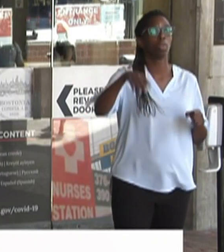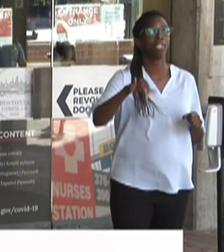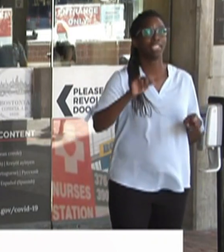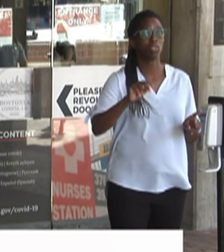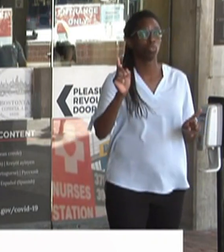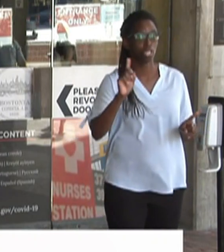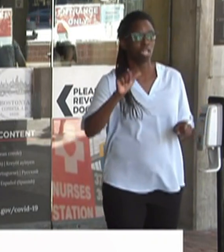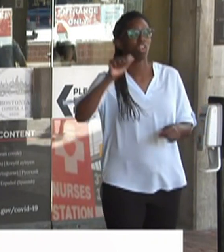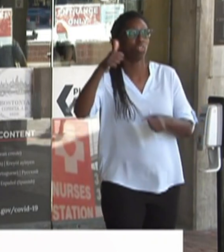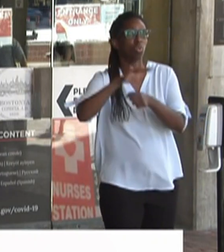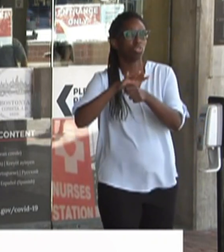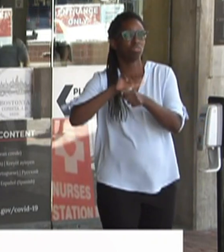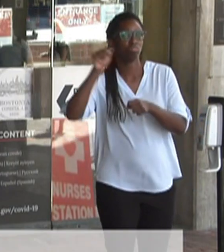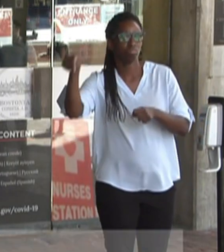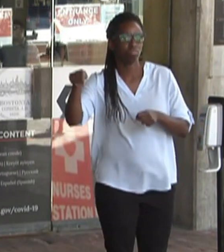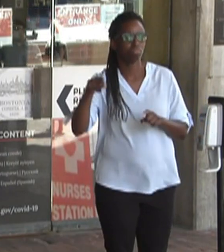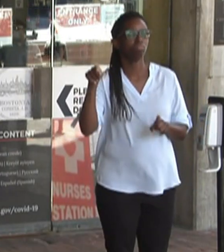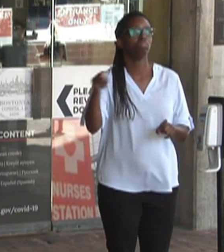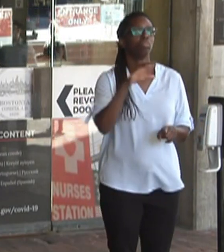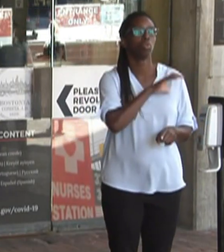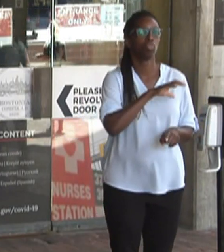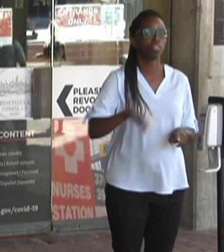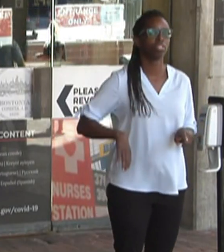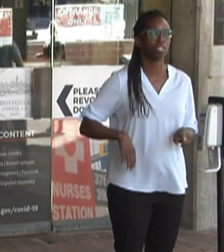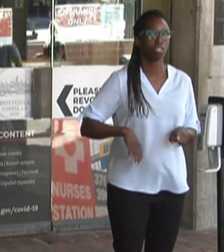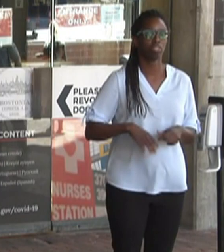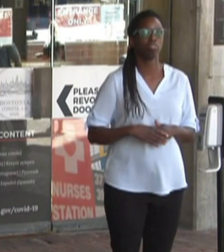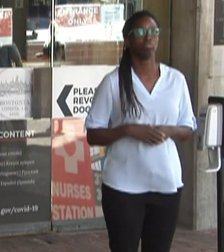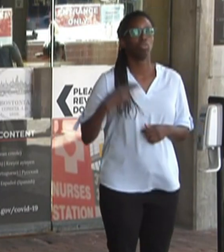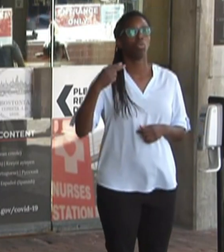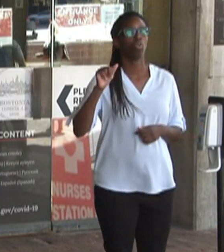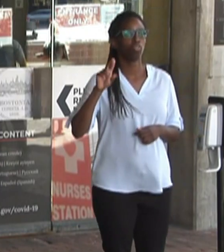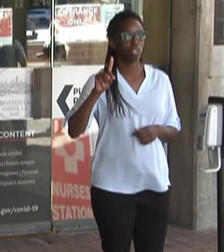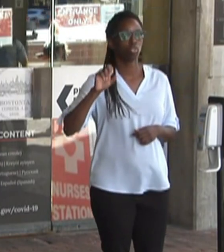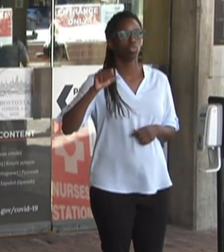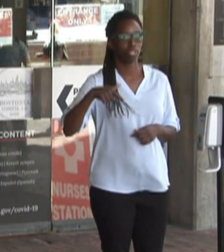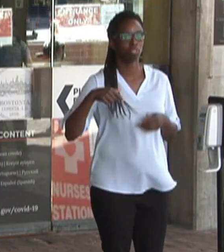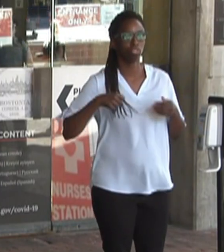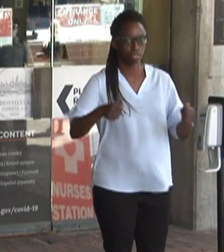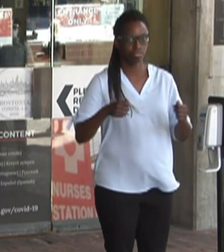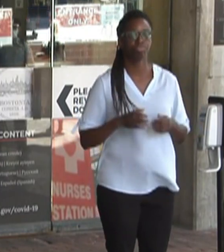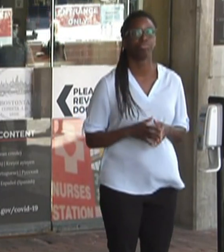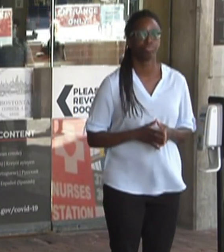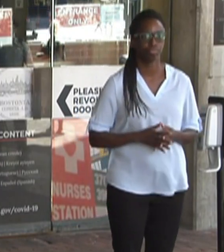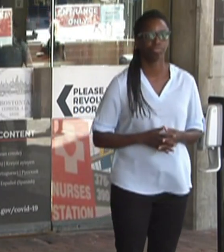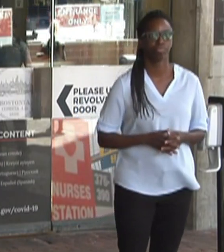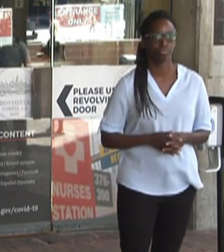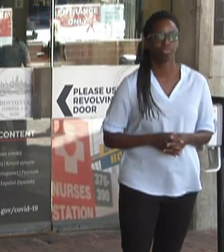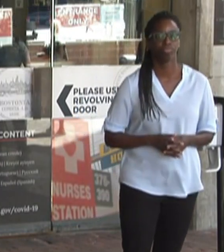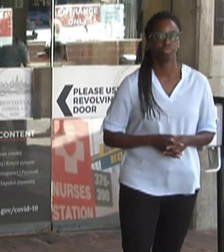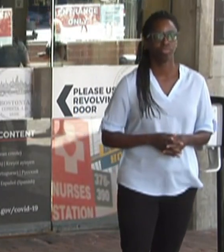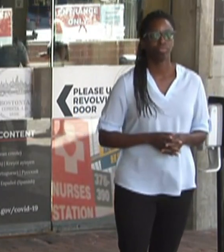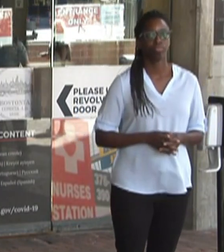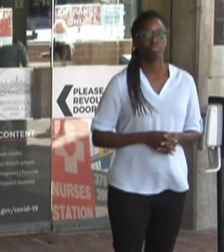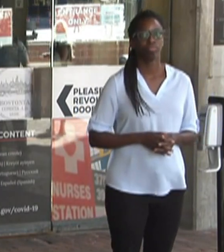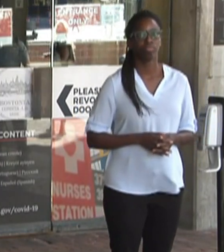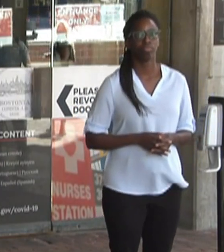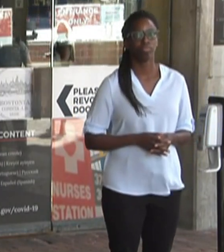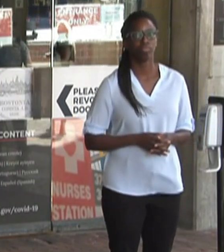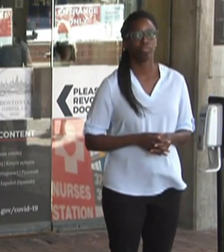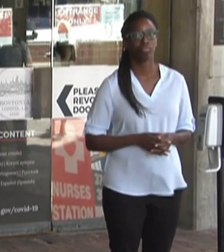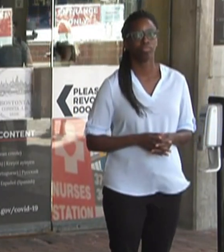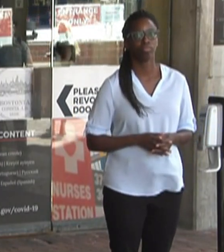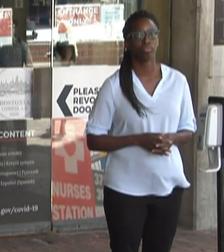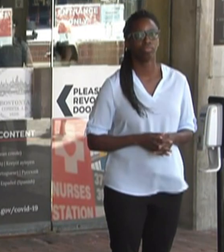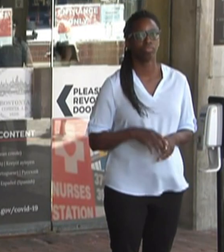to 5 again. If you are at City Hall, you can also simply cast your vote by early voting. So